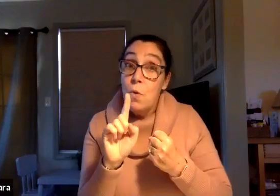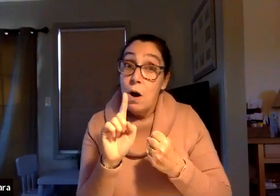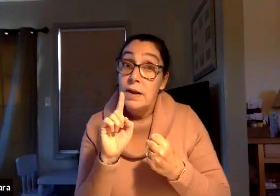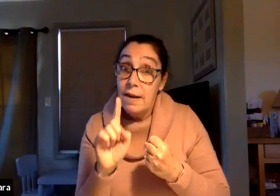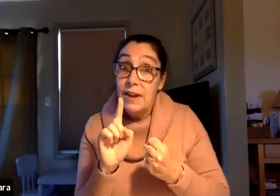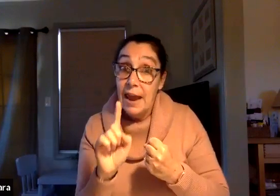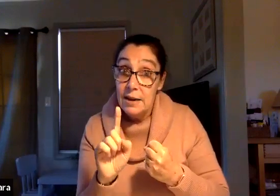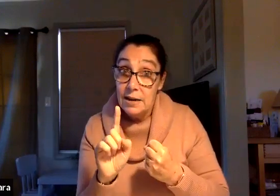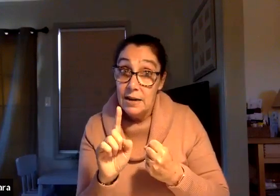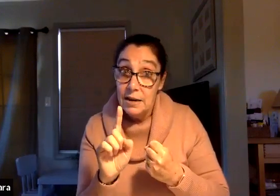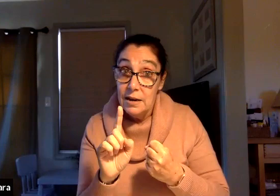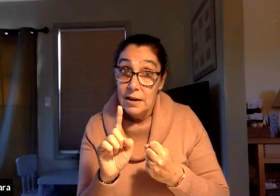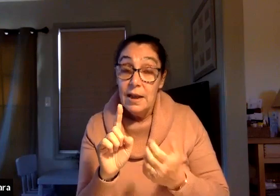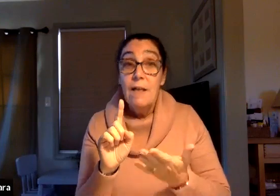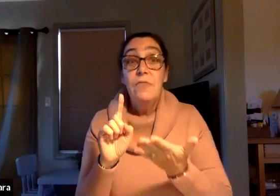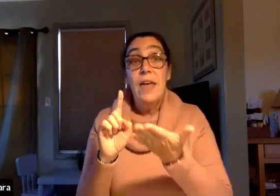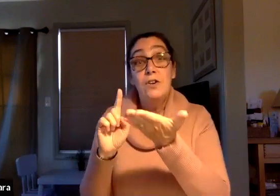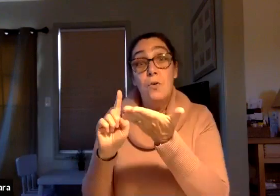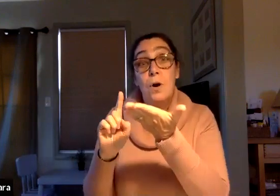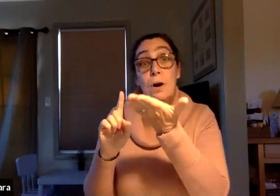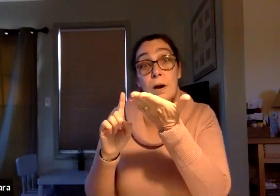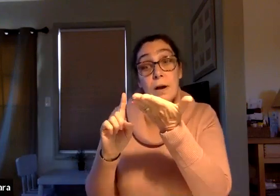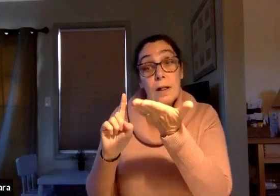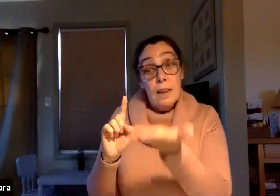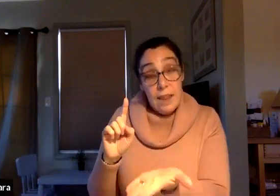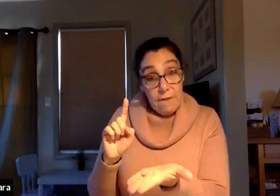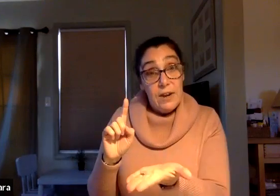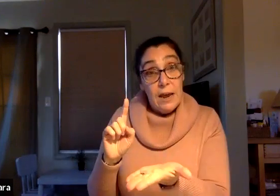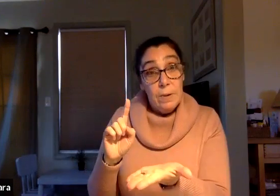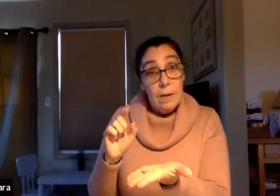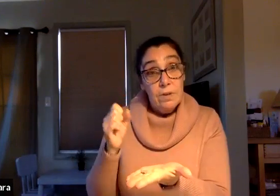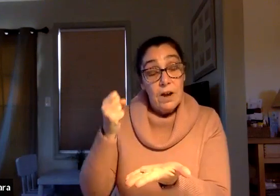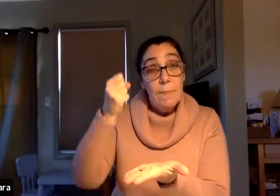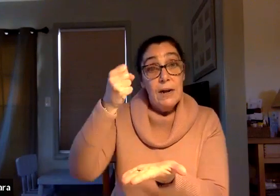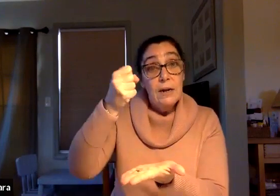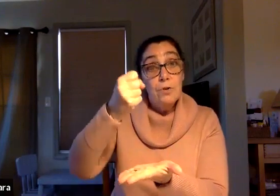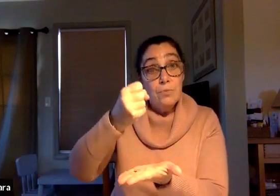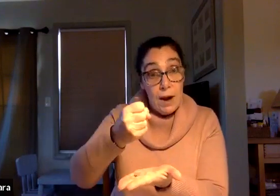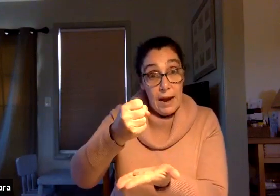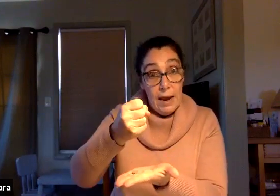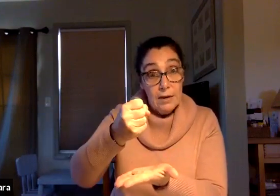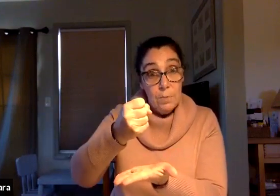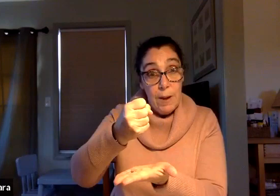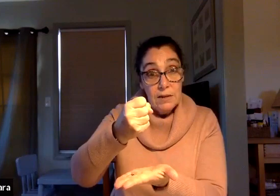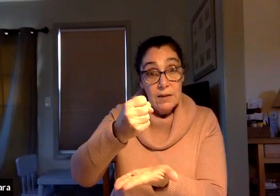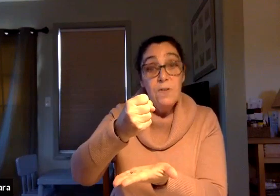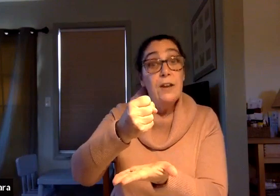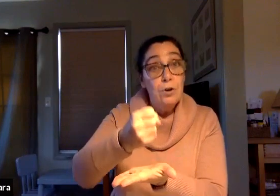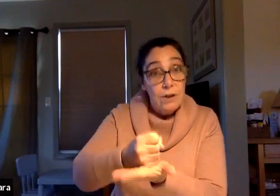are left-handed, then your left hand becomes dominant, your right hand is passive, and your